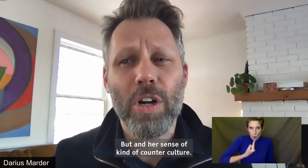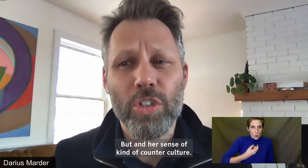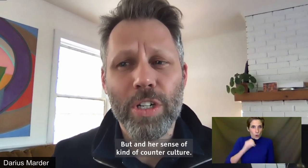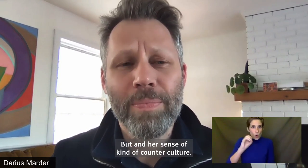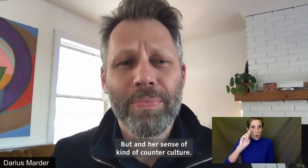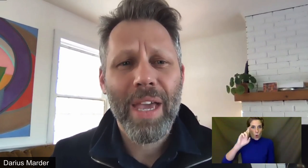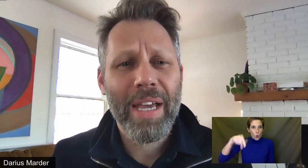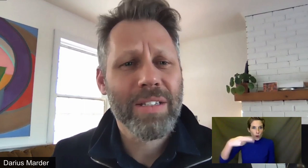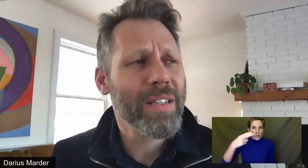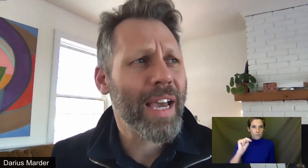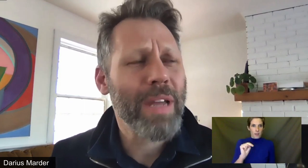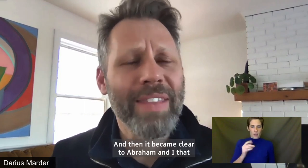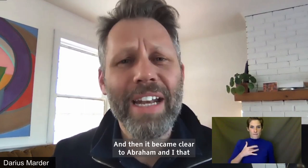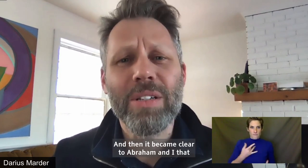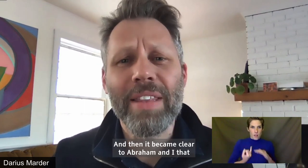kind of counterculture,